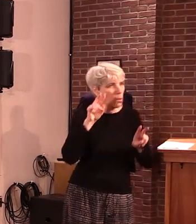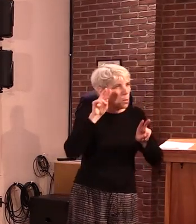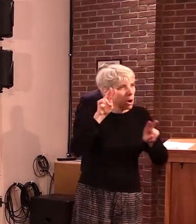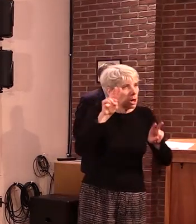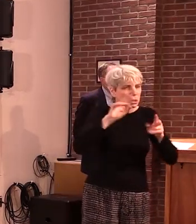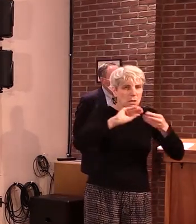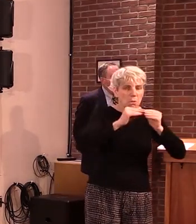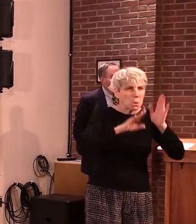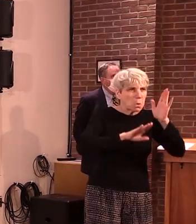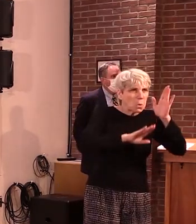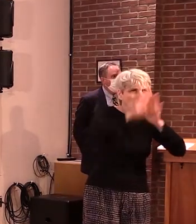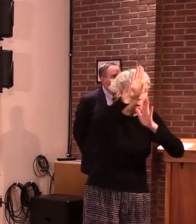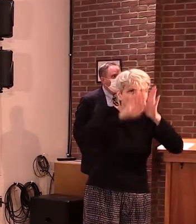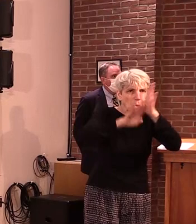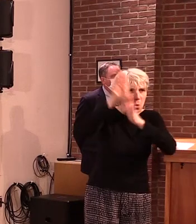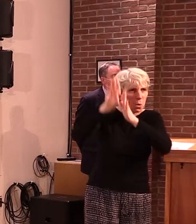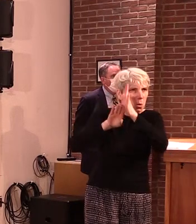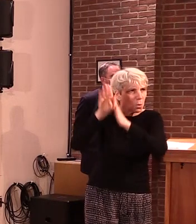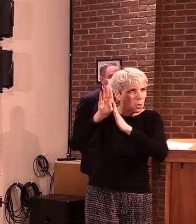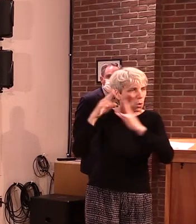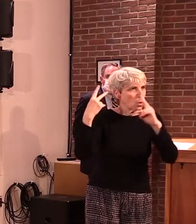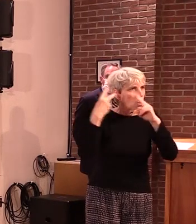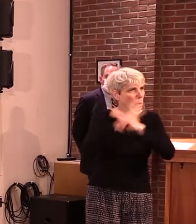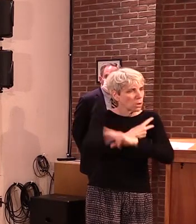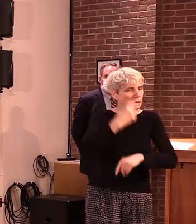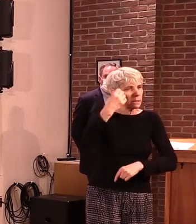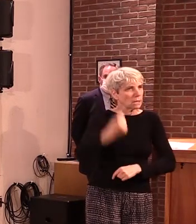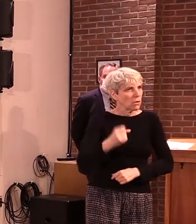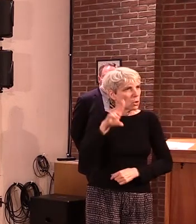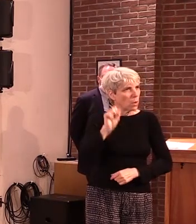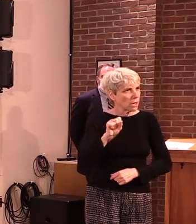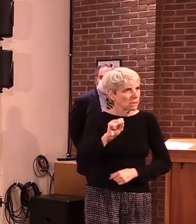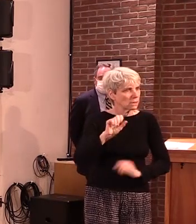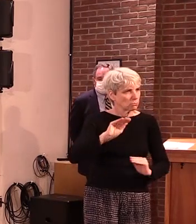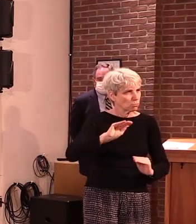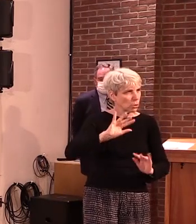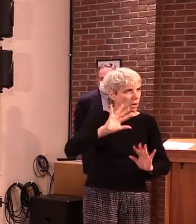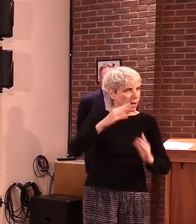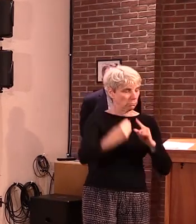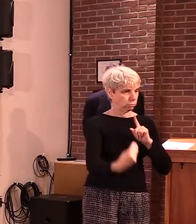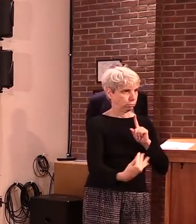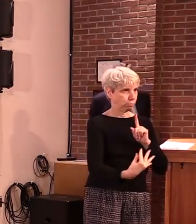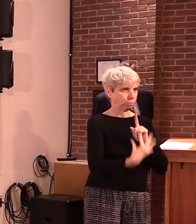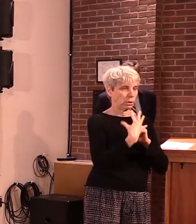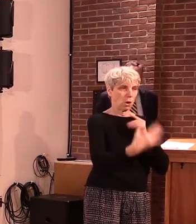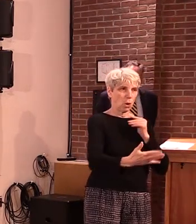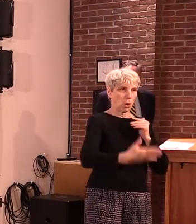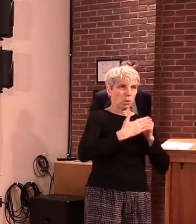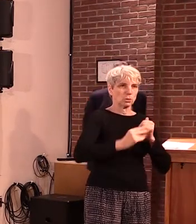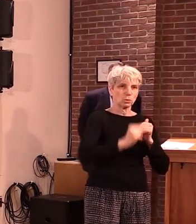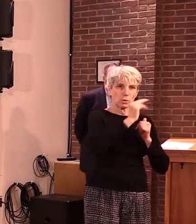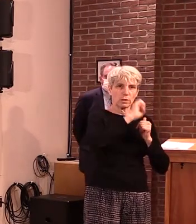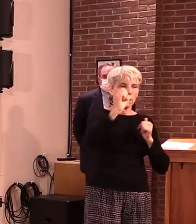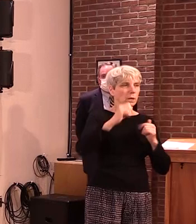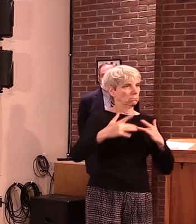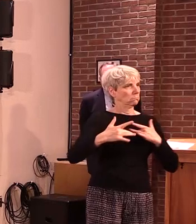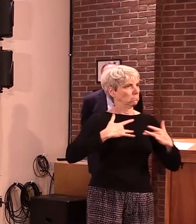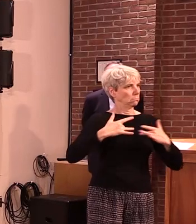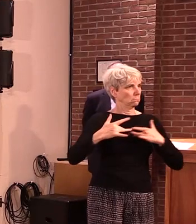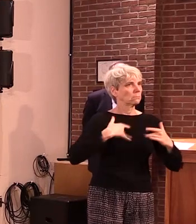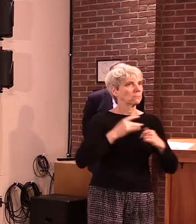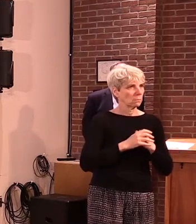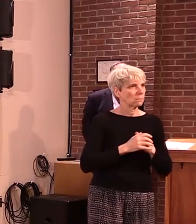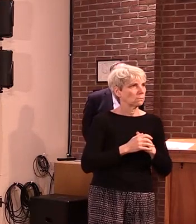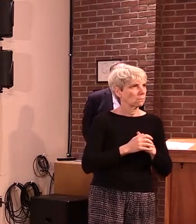that are growing, particularly coming from the south up the east coast to the northeast, is concerning to me.